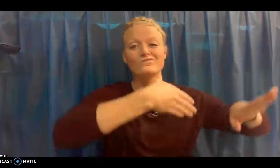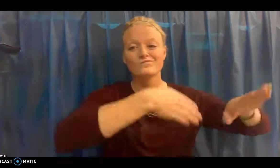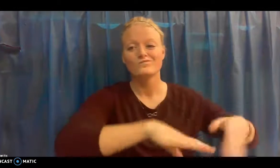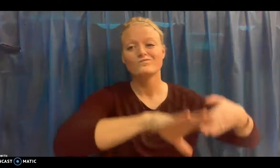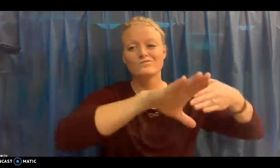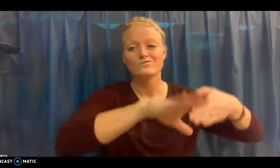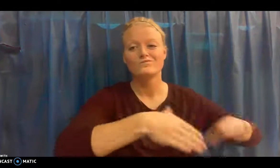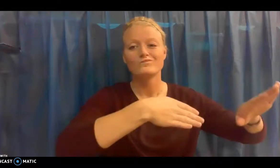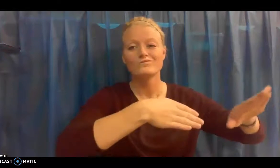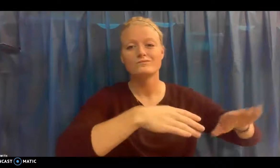nature walk.